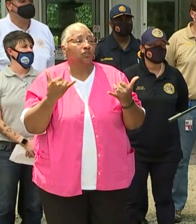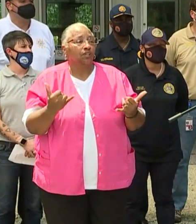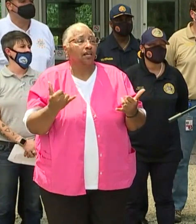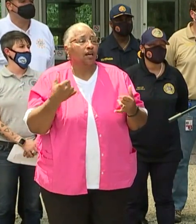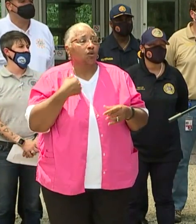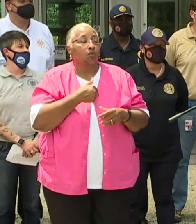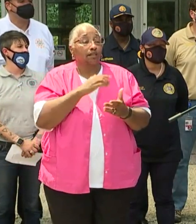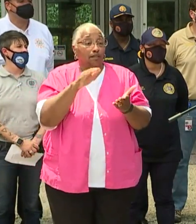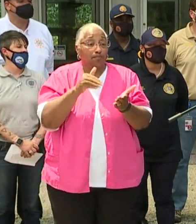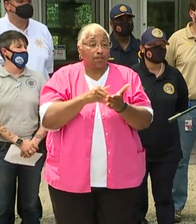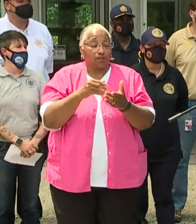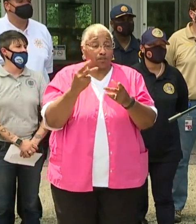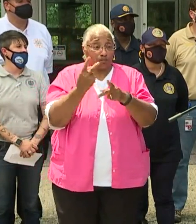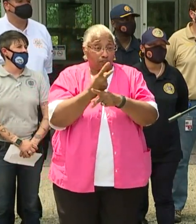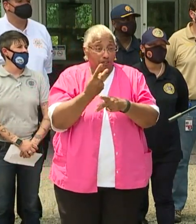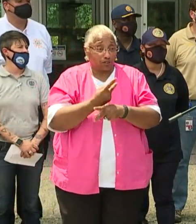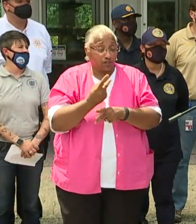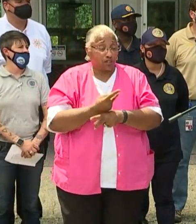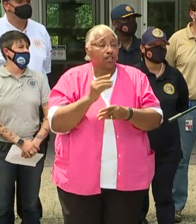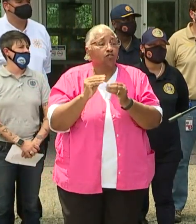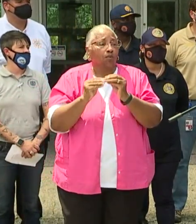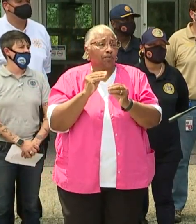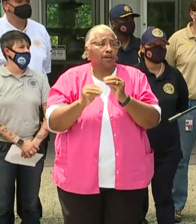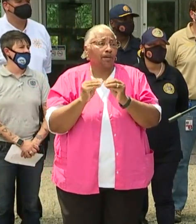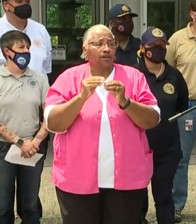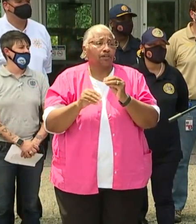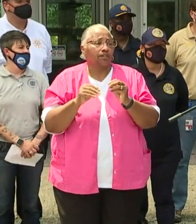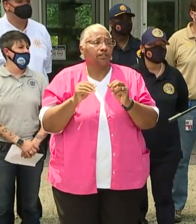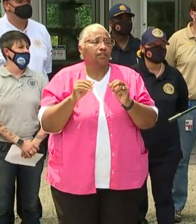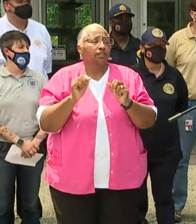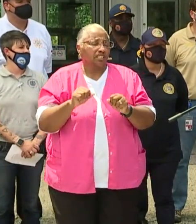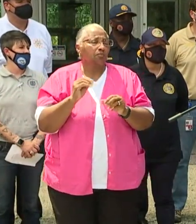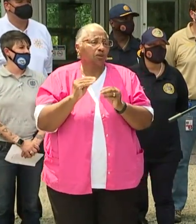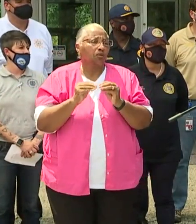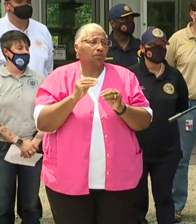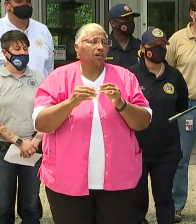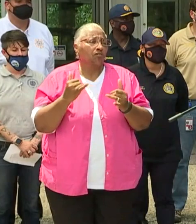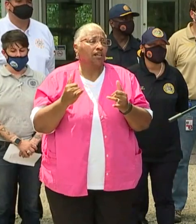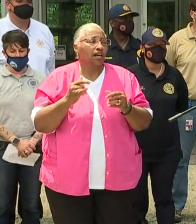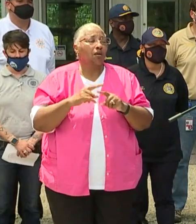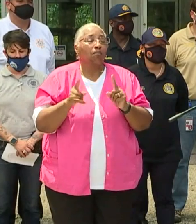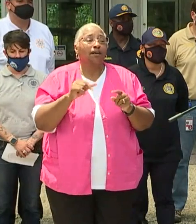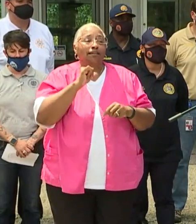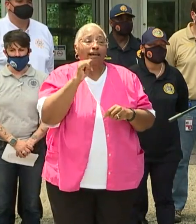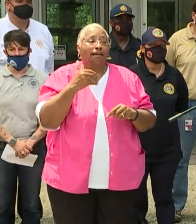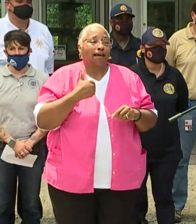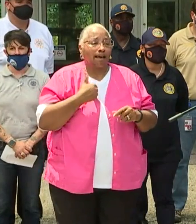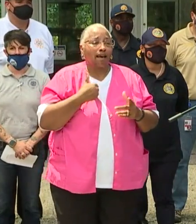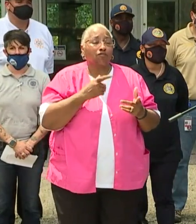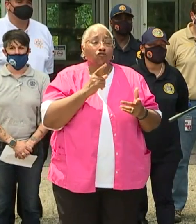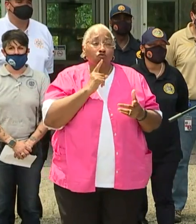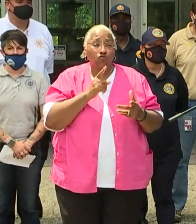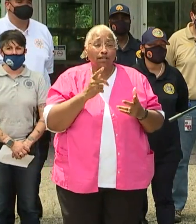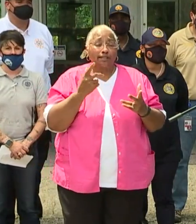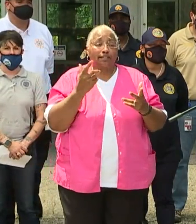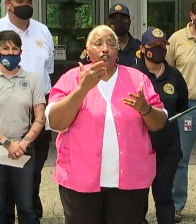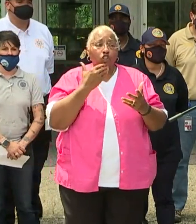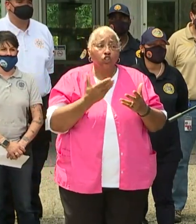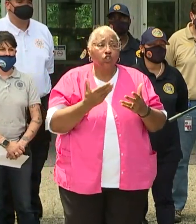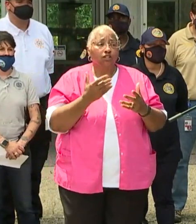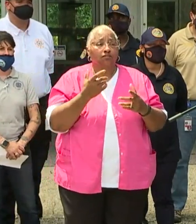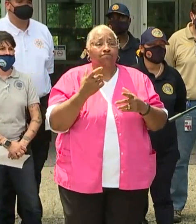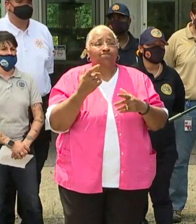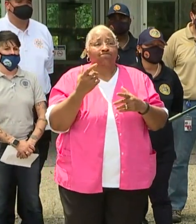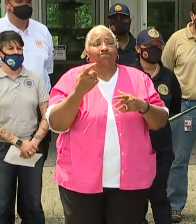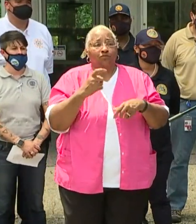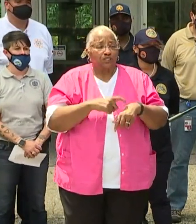of assessing and repairing it. We could be repairing it as we speak. I just don't have an actual accurate report to share